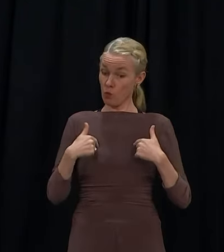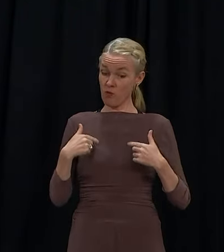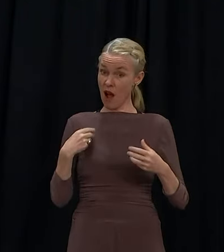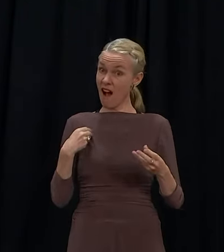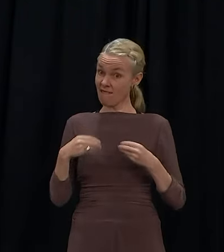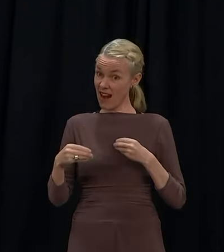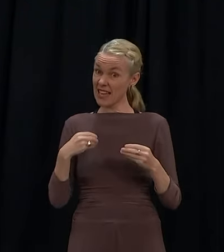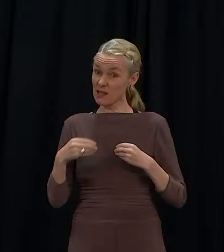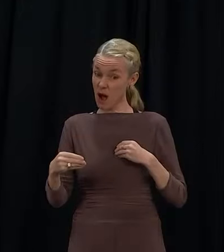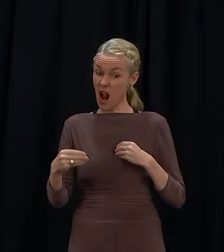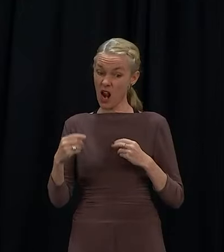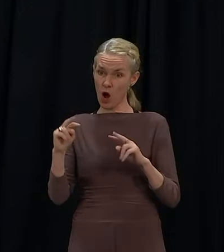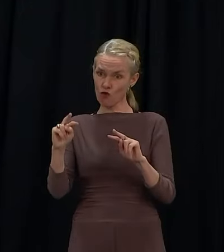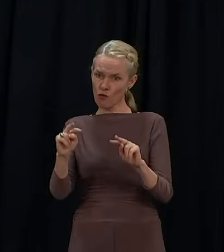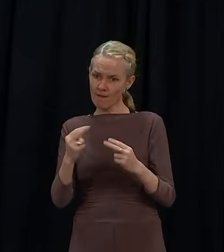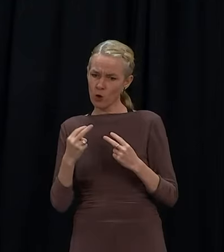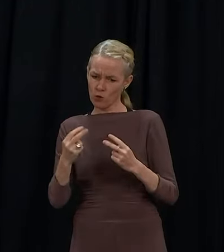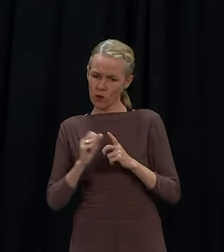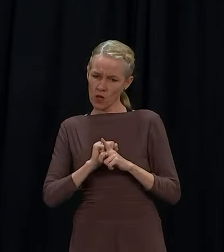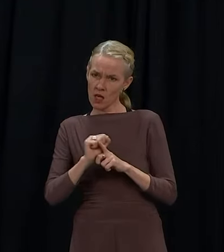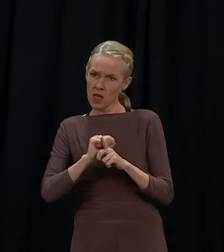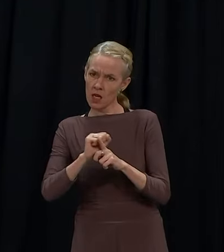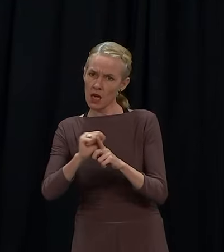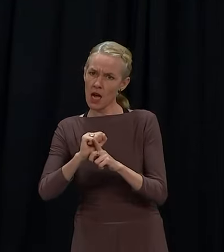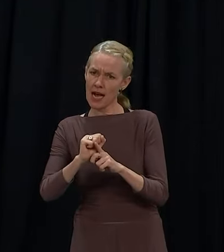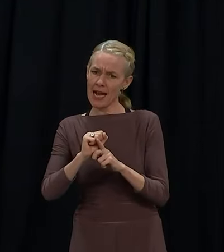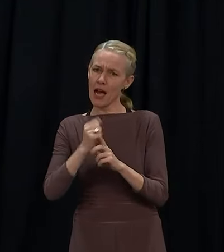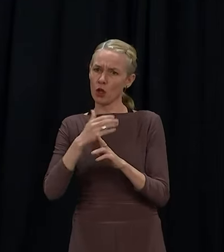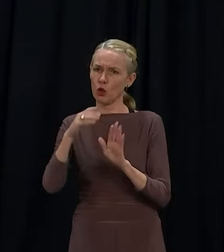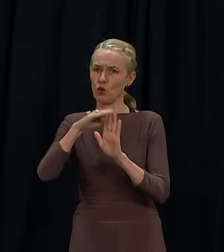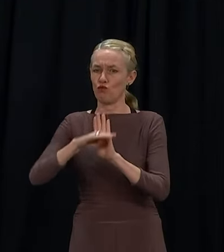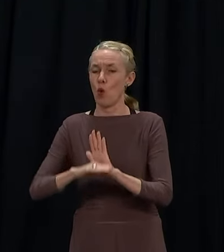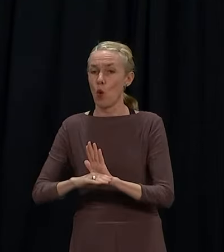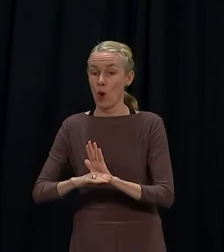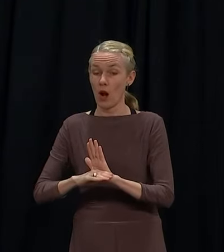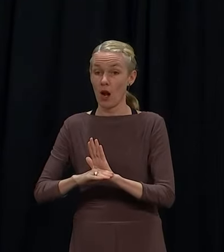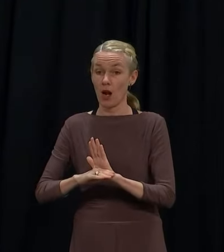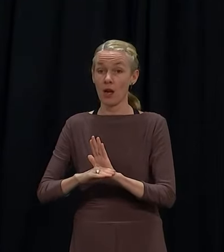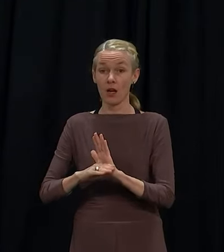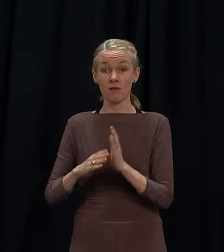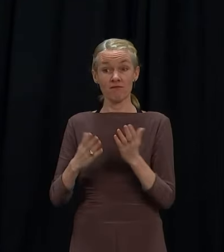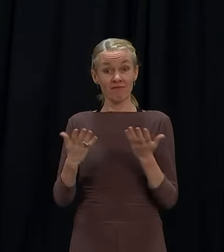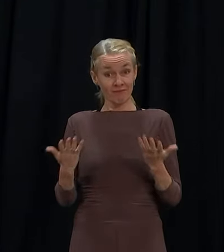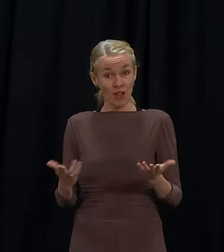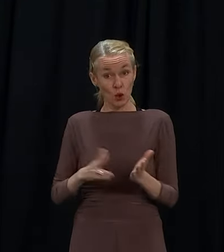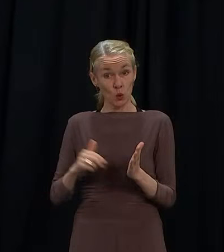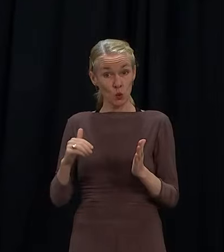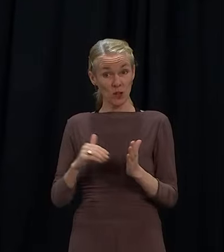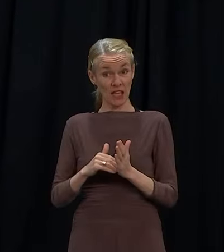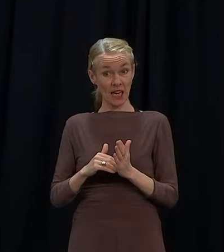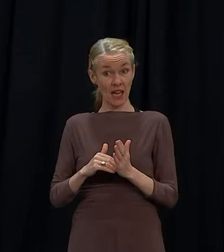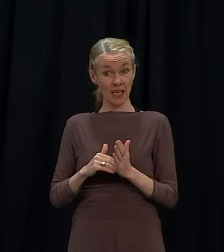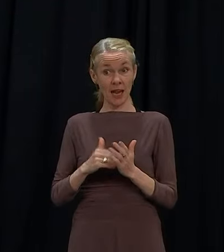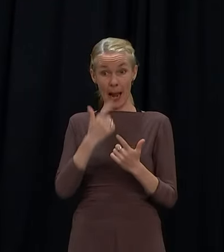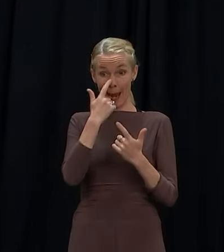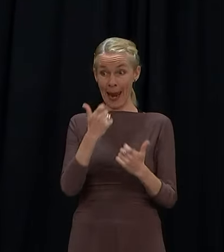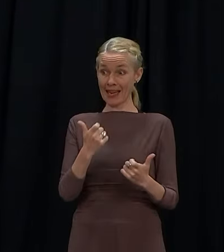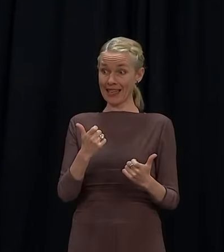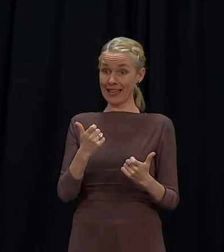million has managed COVID as well as it has to date is because we've all been willing to listen to experts and we've been willing to